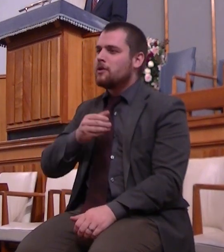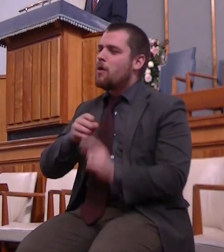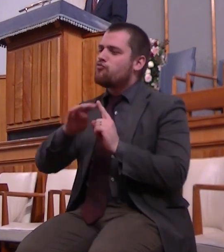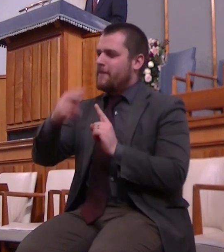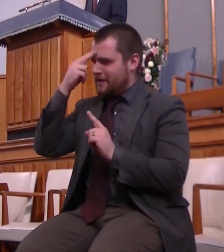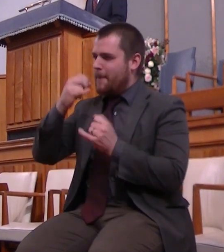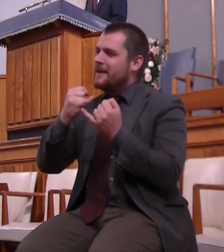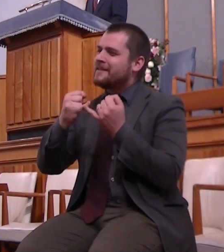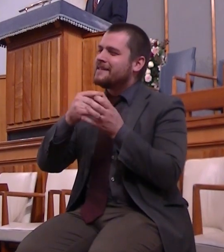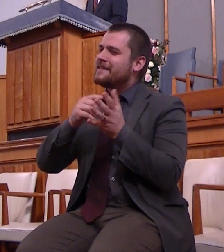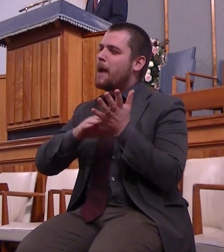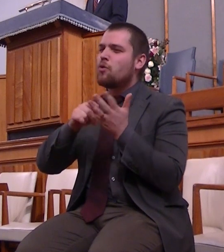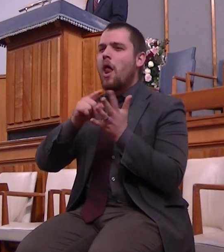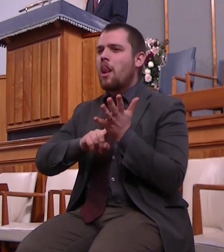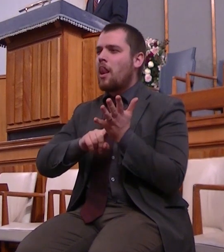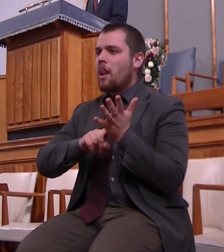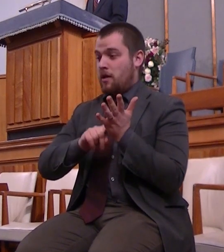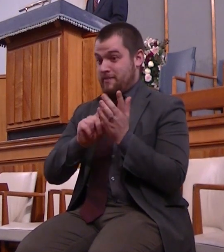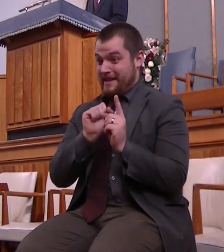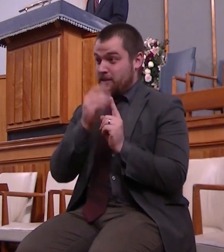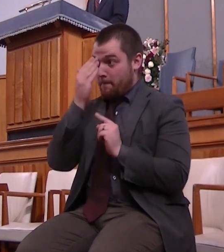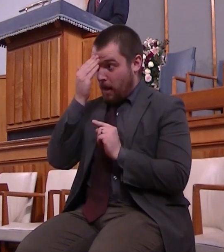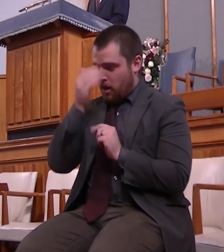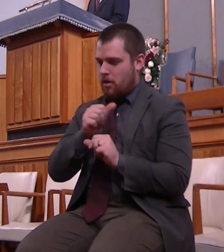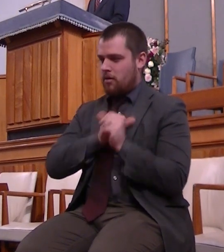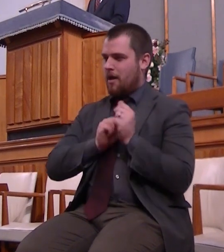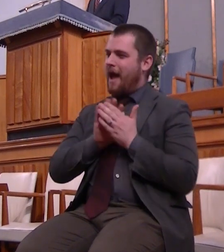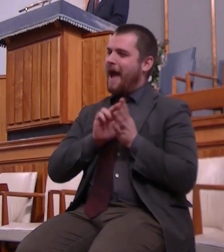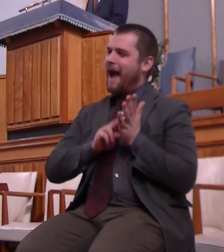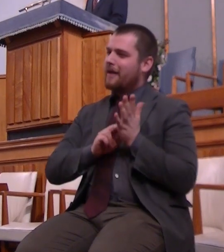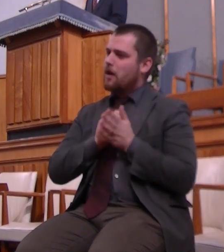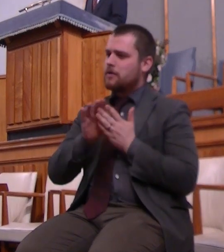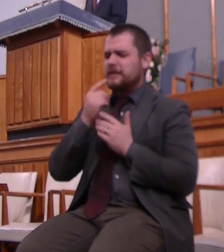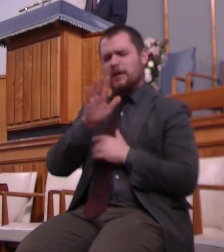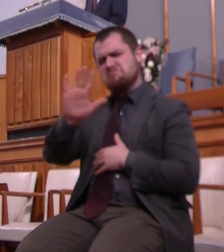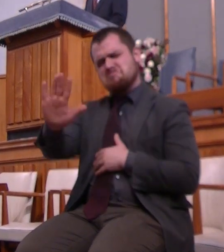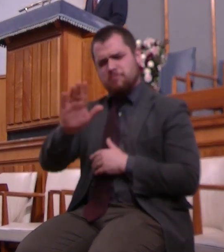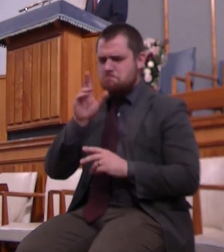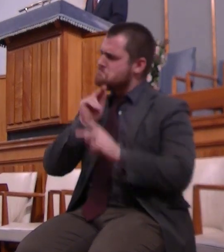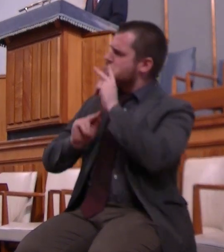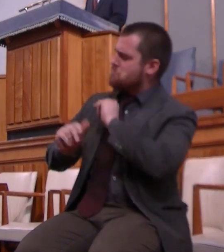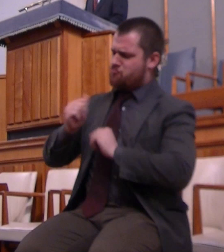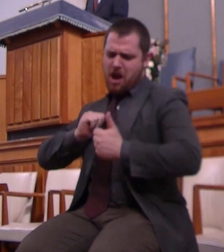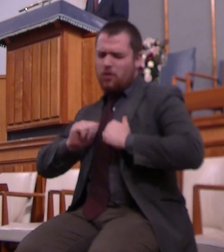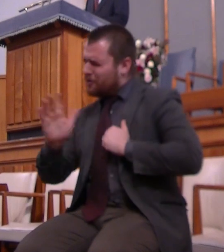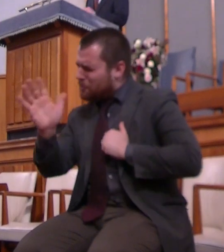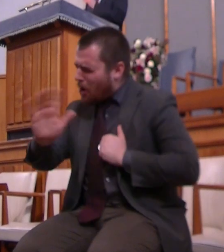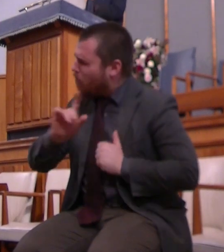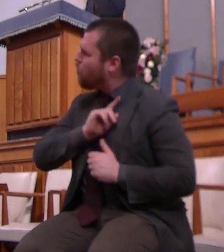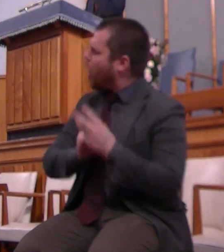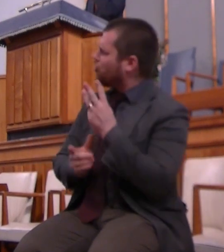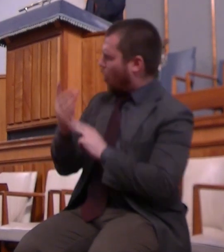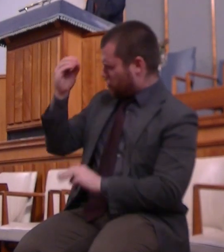said, talk no more exceeding proudly, for the Lord is a God of knowledge,